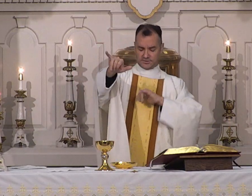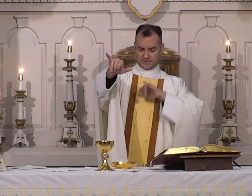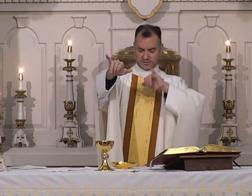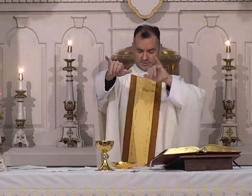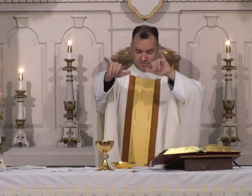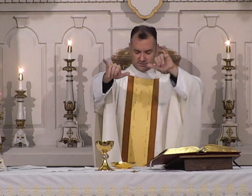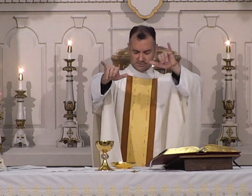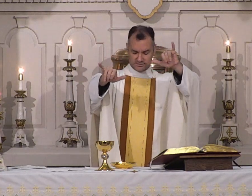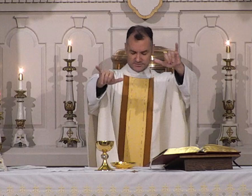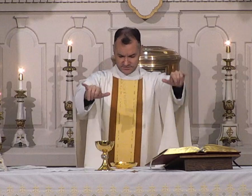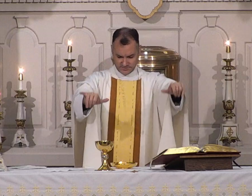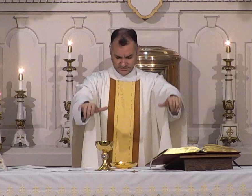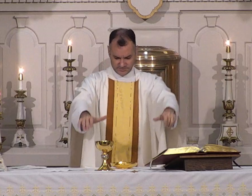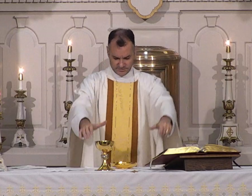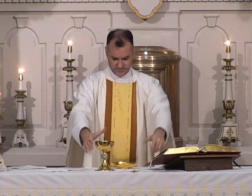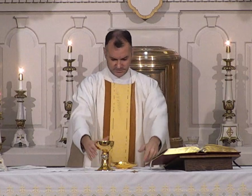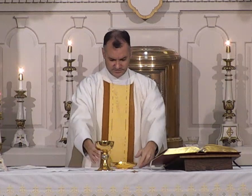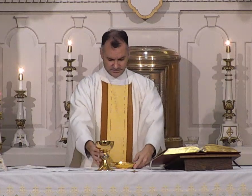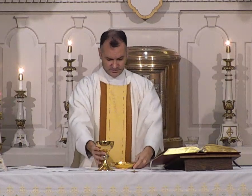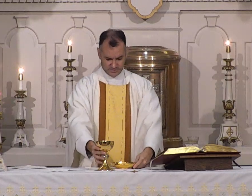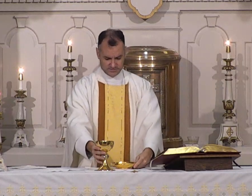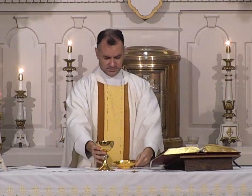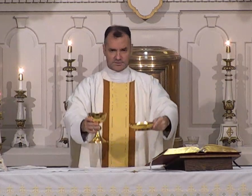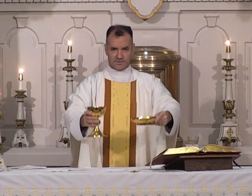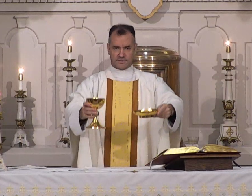forever and ever.